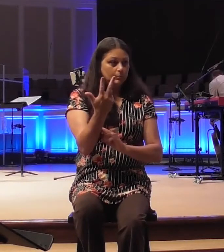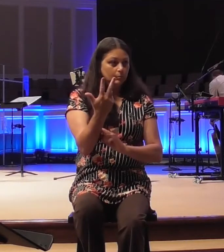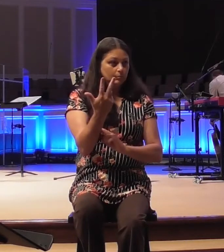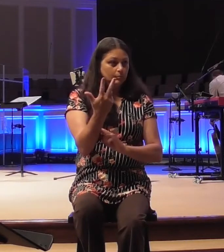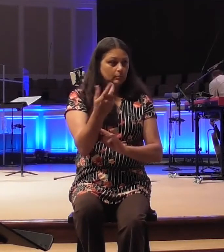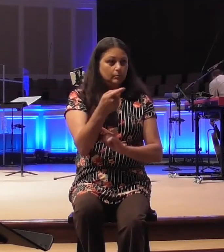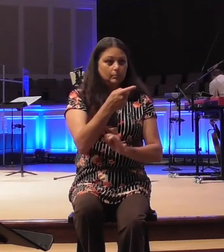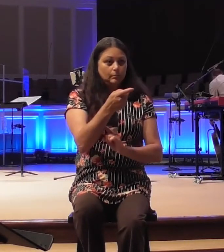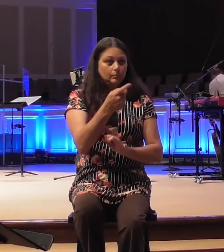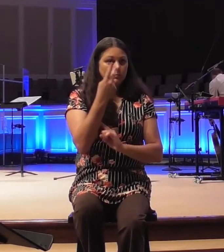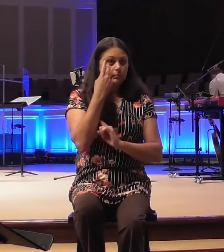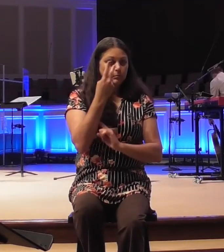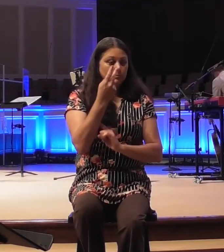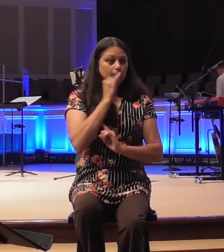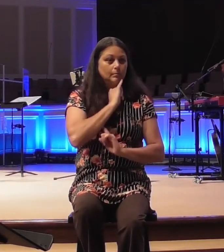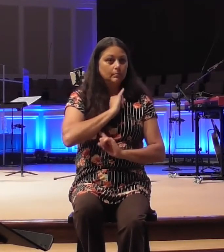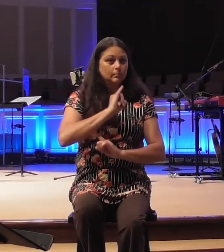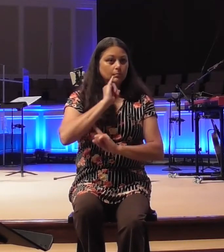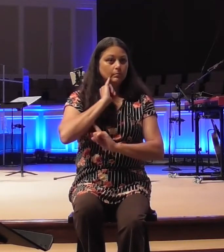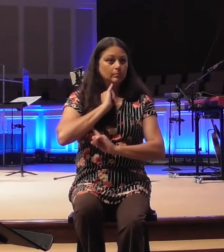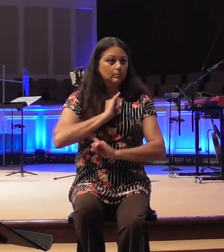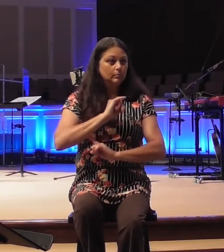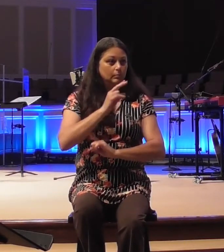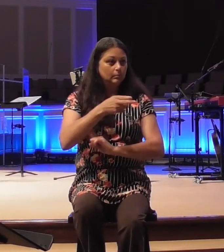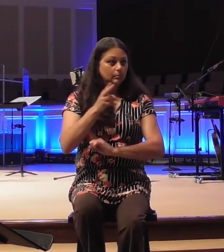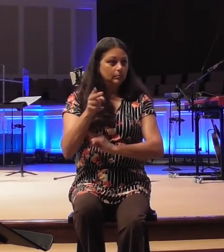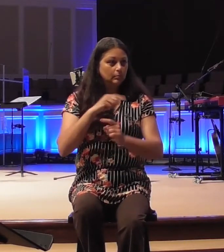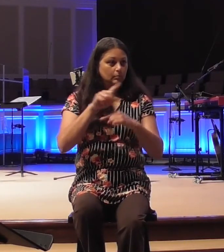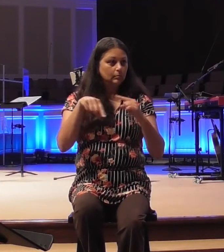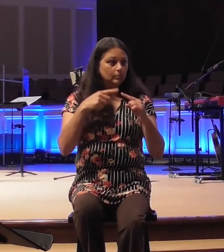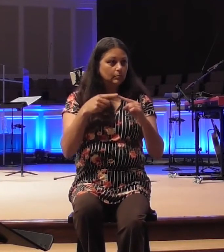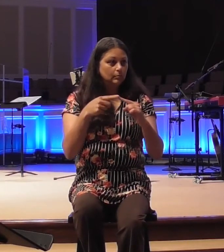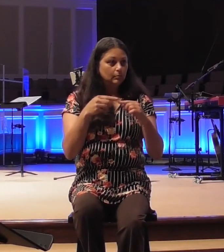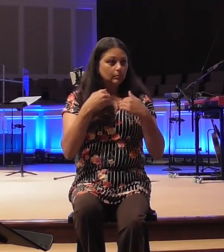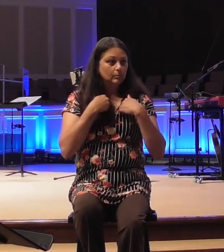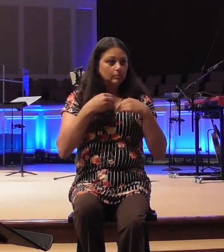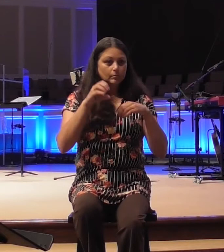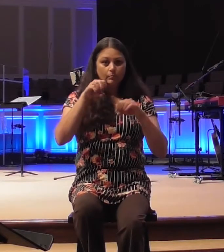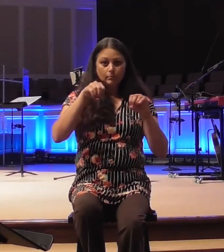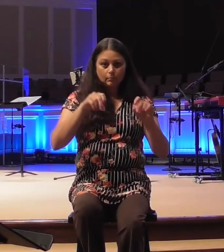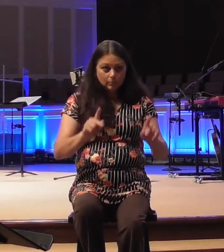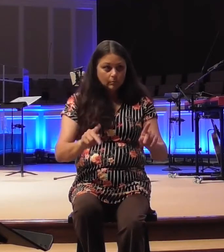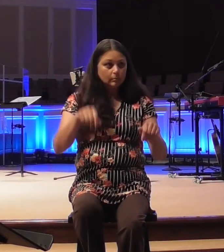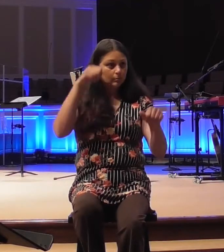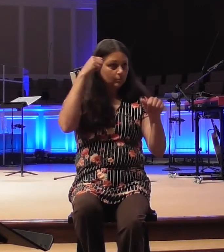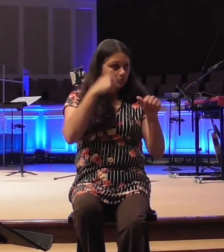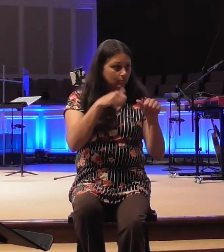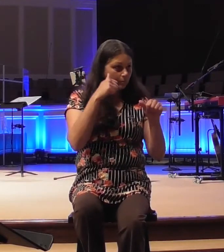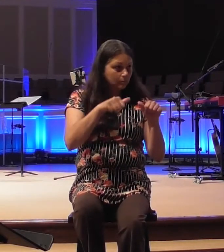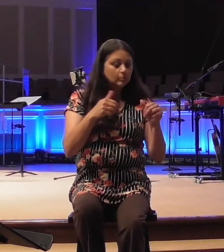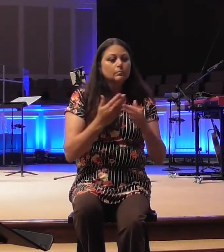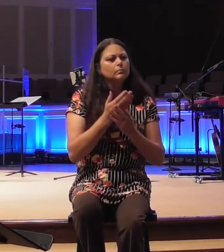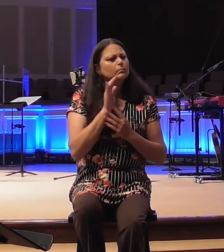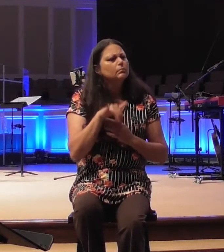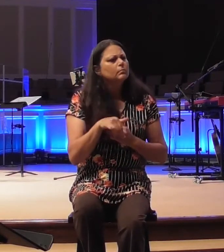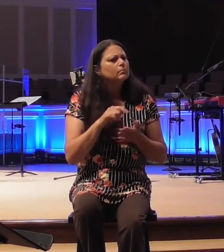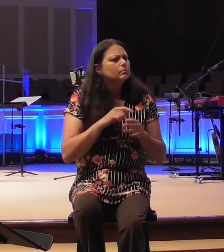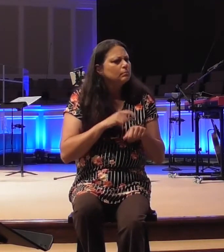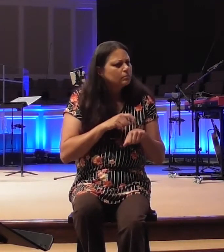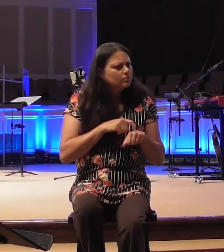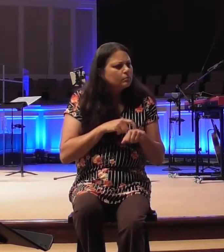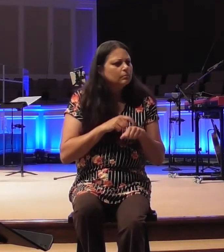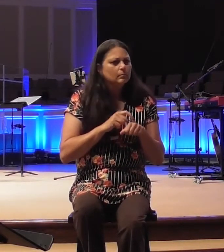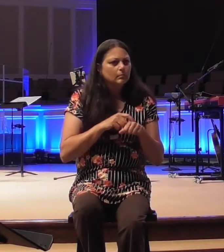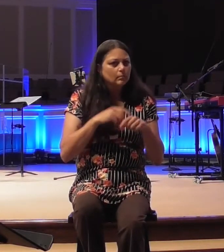they took an opportunity to remember. And we see in this remembering at a critical